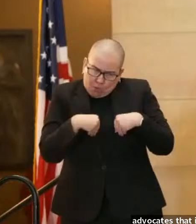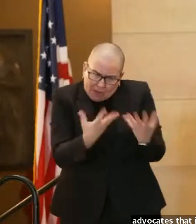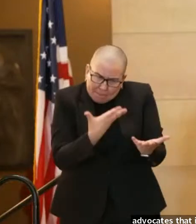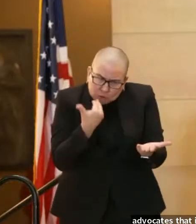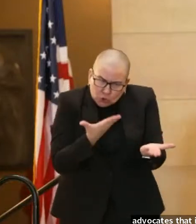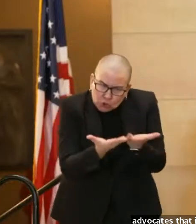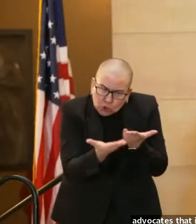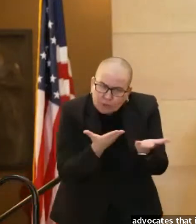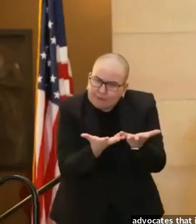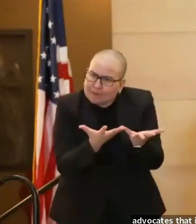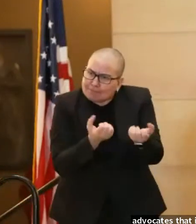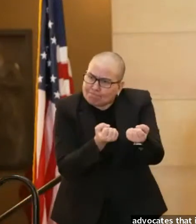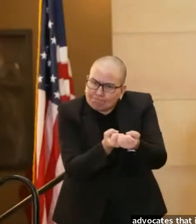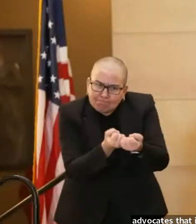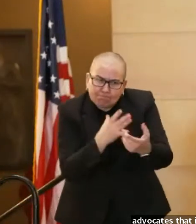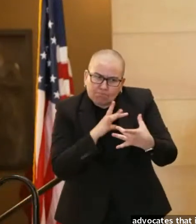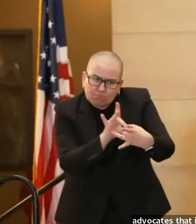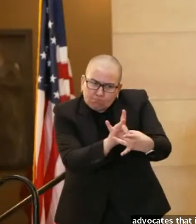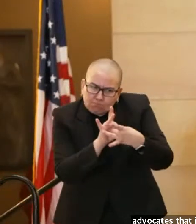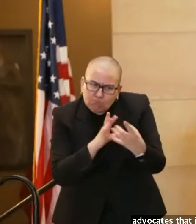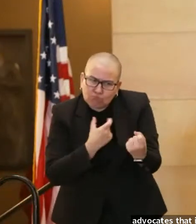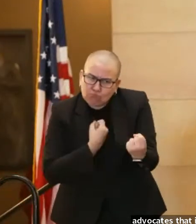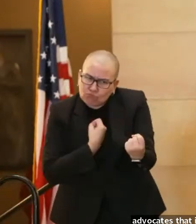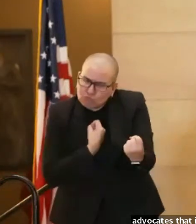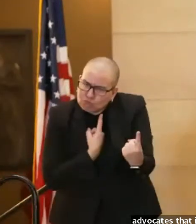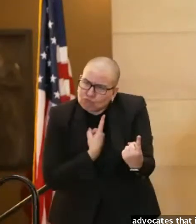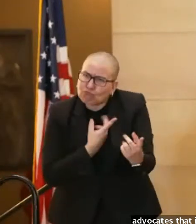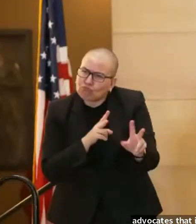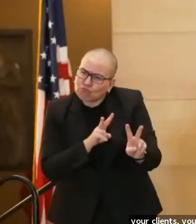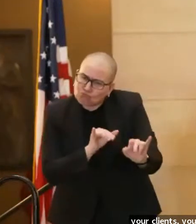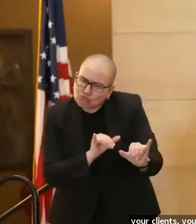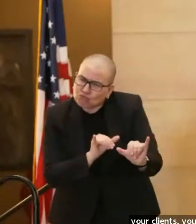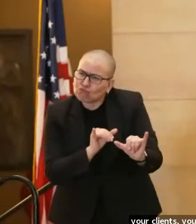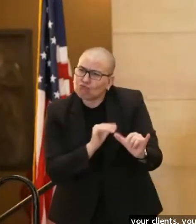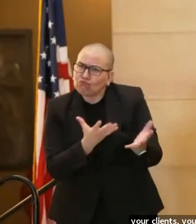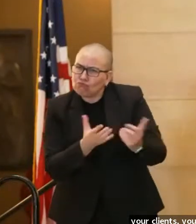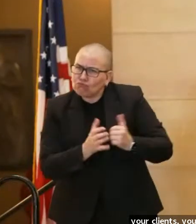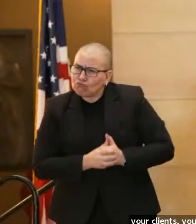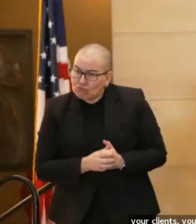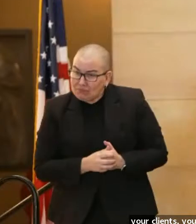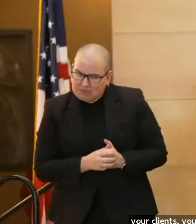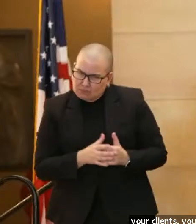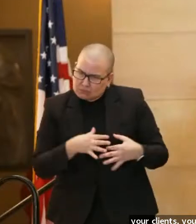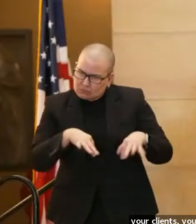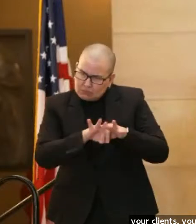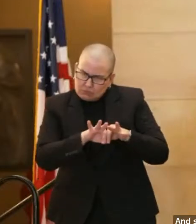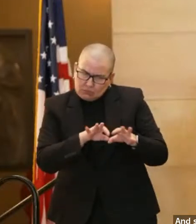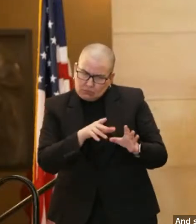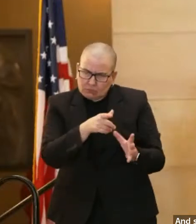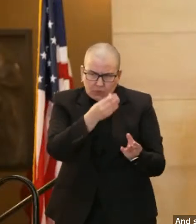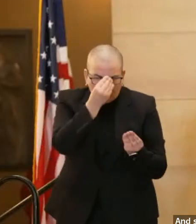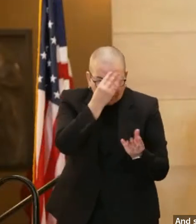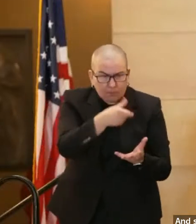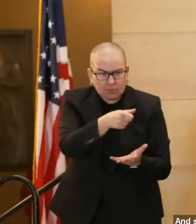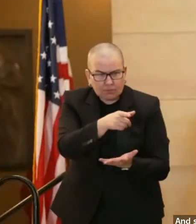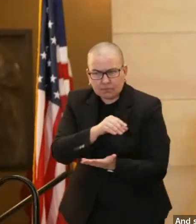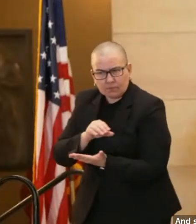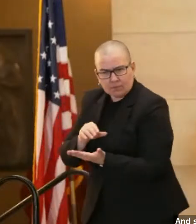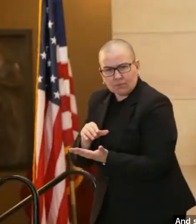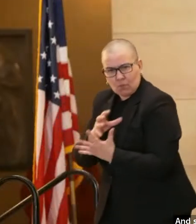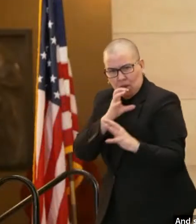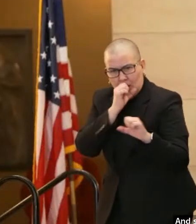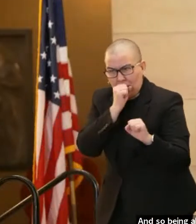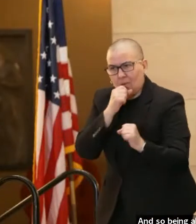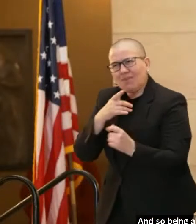you have to have that relationship of trust. And so being able to put that into statute is critically important. And so we're going to work hard to get